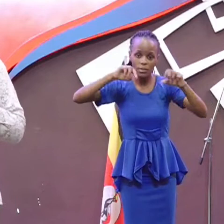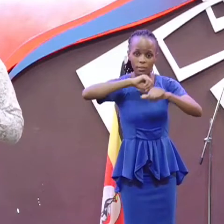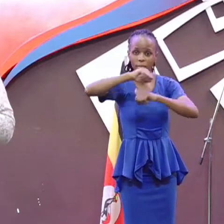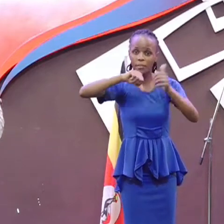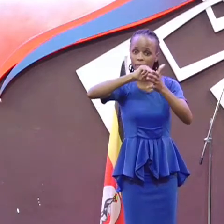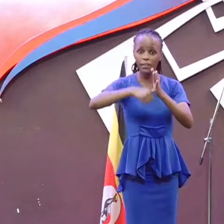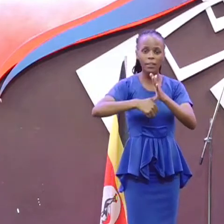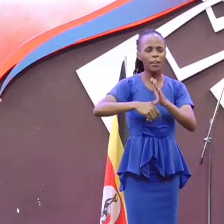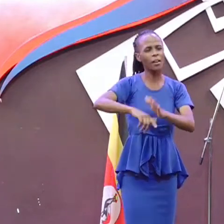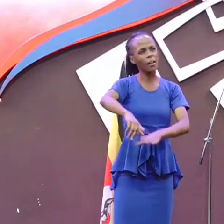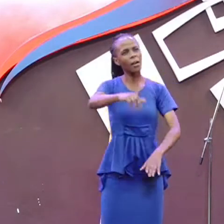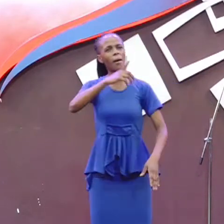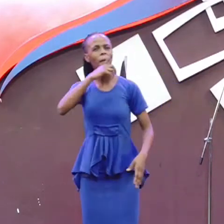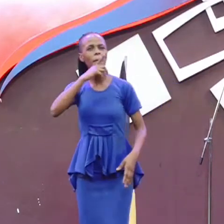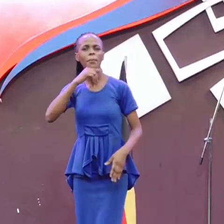research.